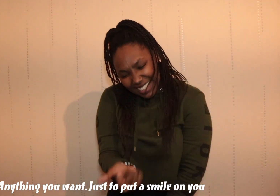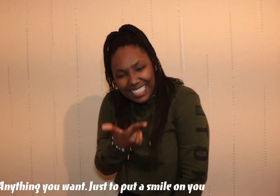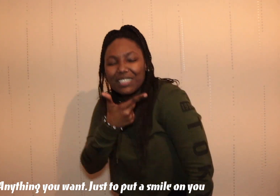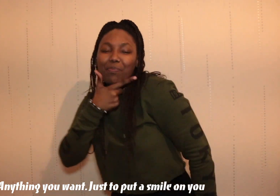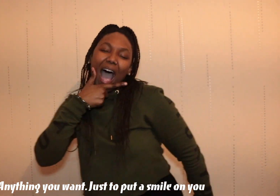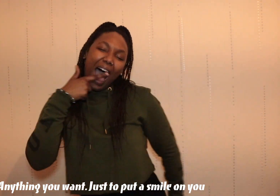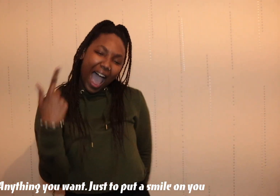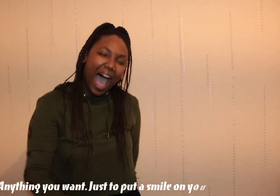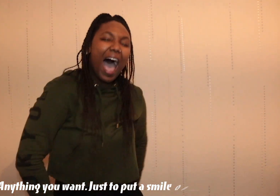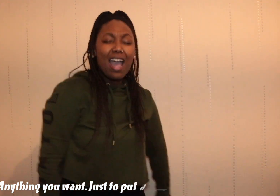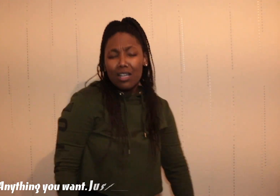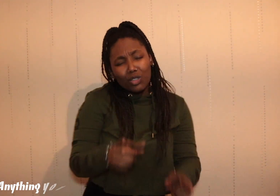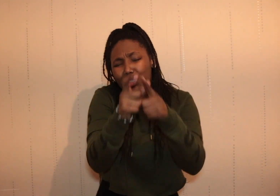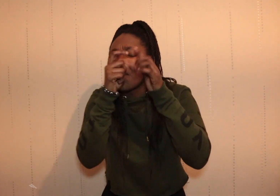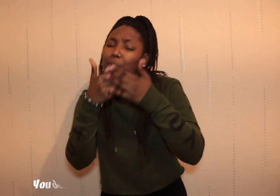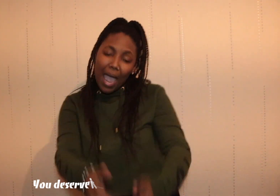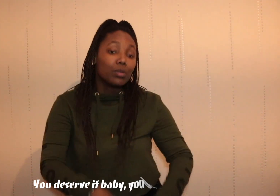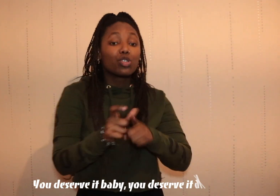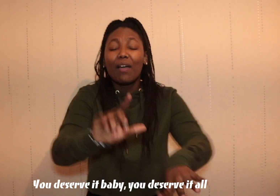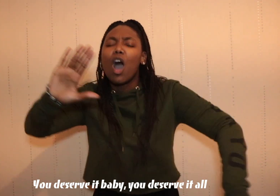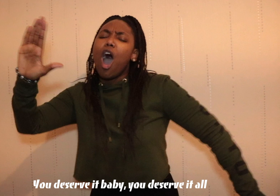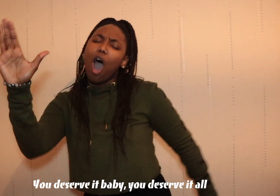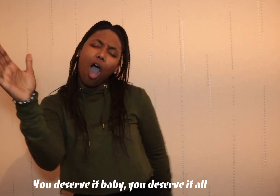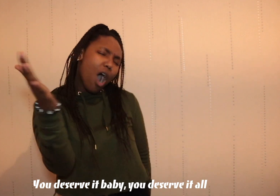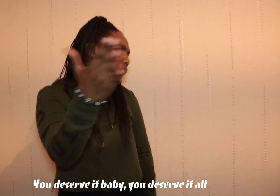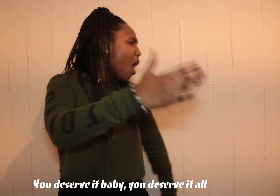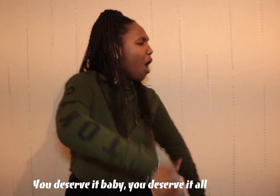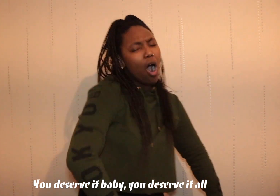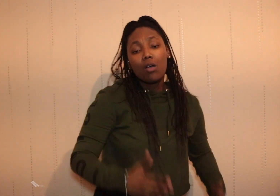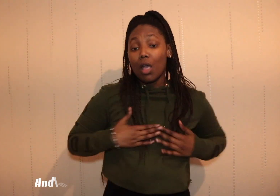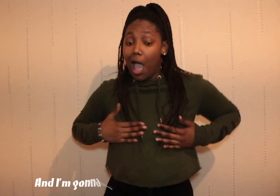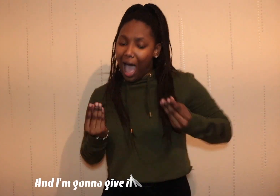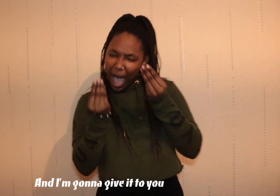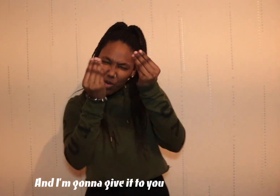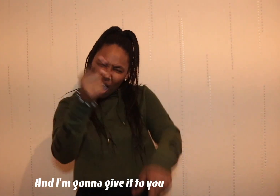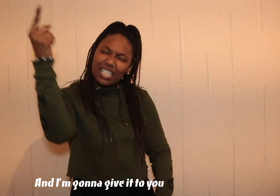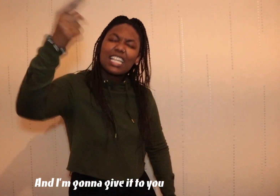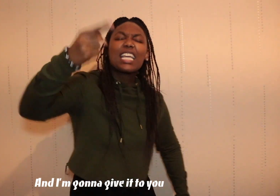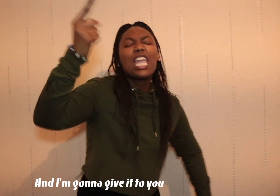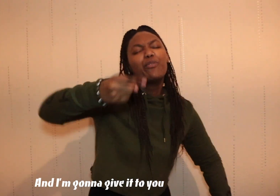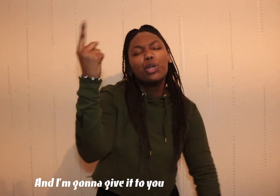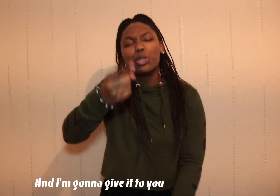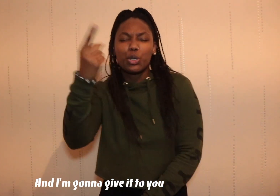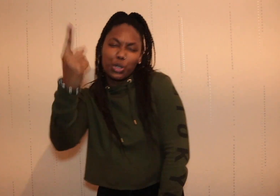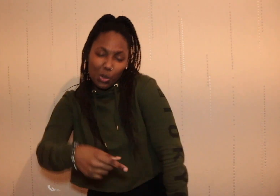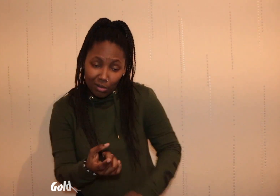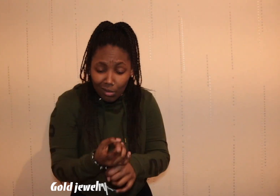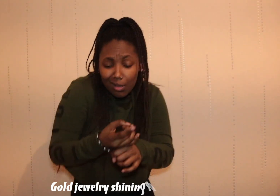to put a smile on it You deserve it, baby You deserve it all And I'm gonna give it to you Gold